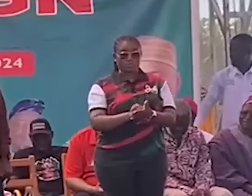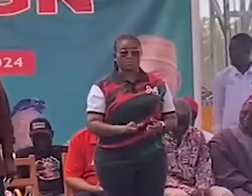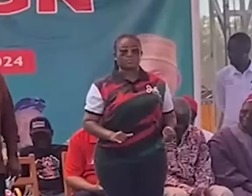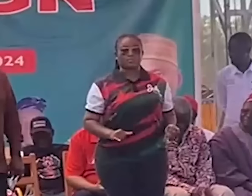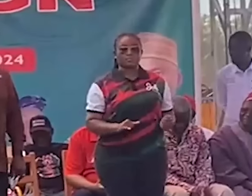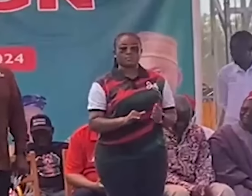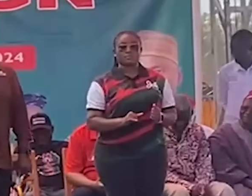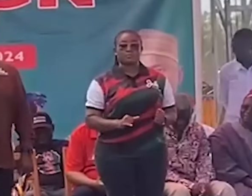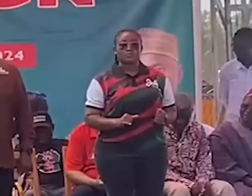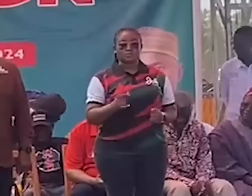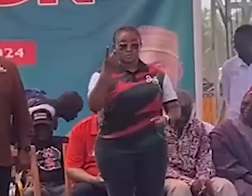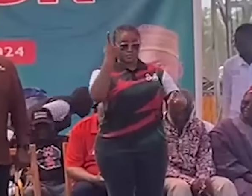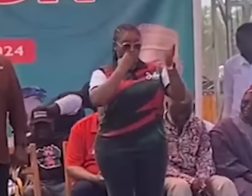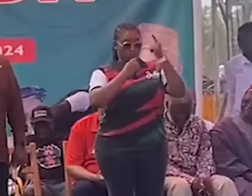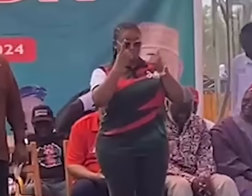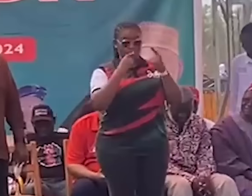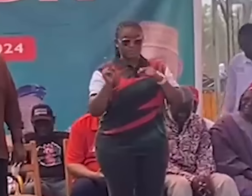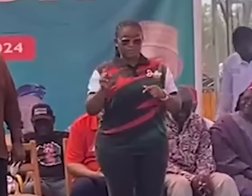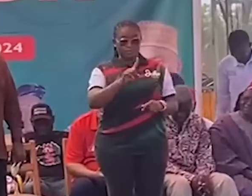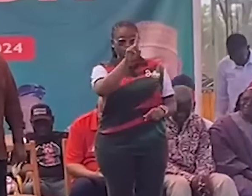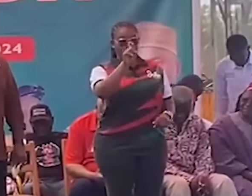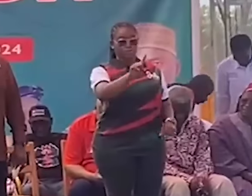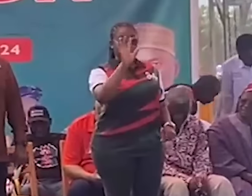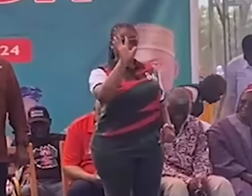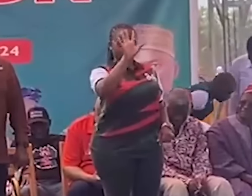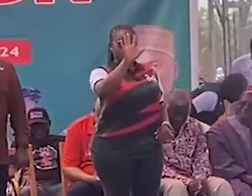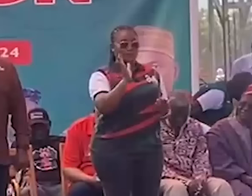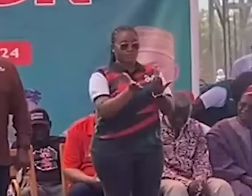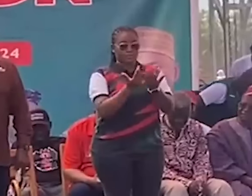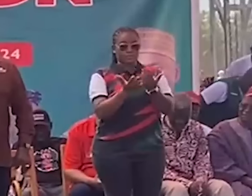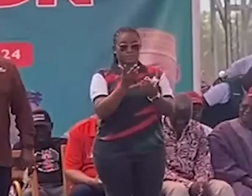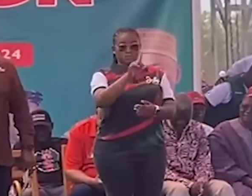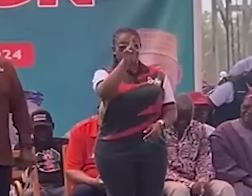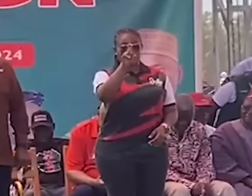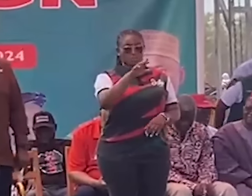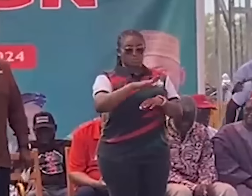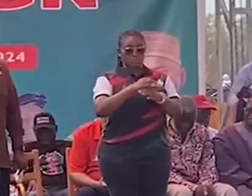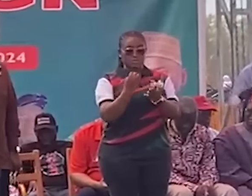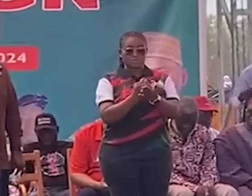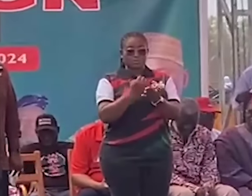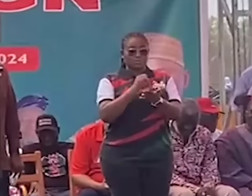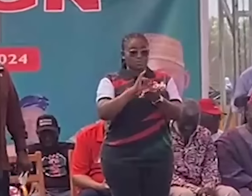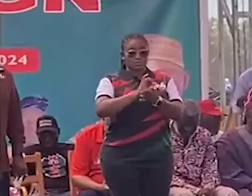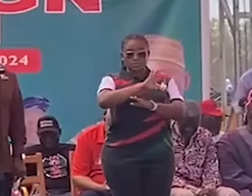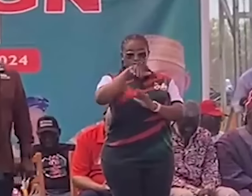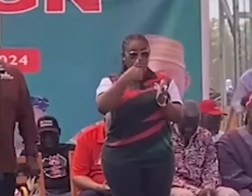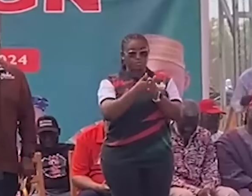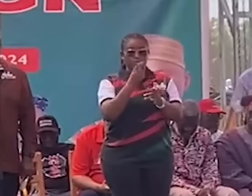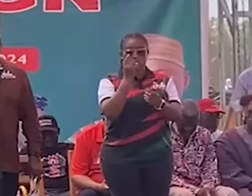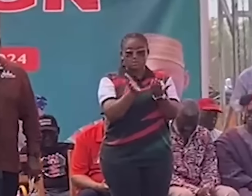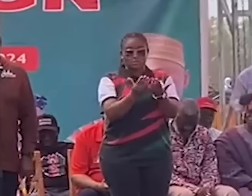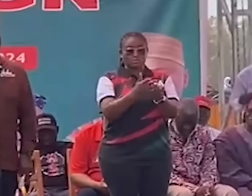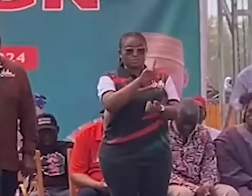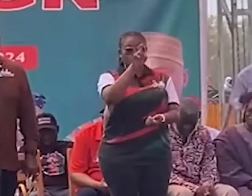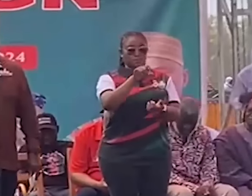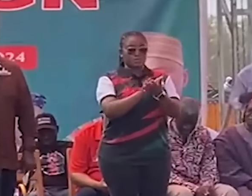wall. Because I asked you 5 simple questions on the economy. That's all. Simple questions that